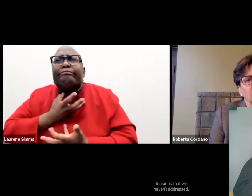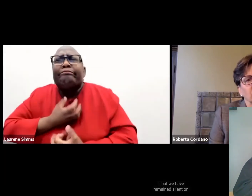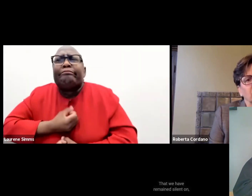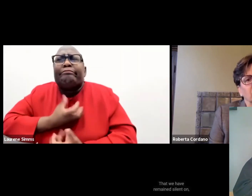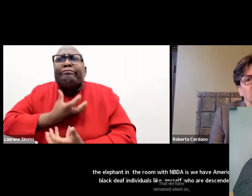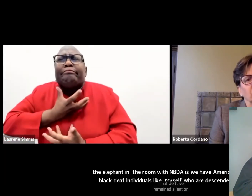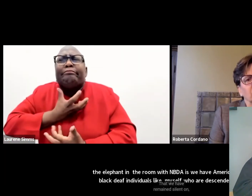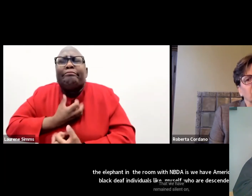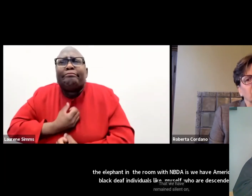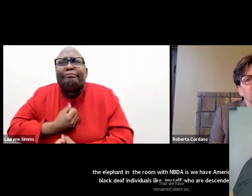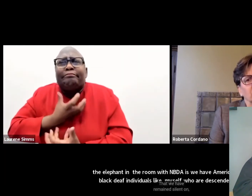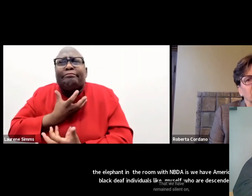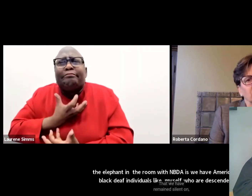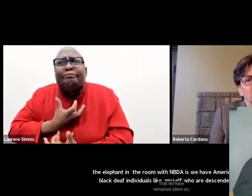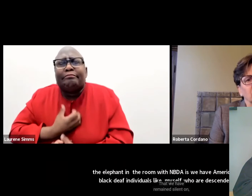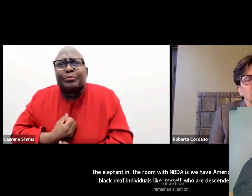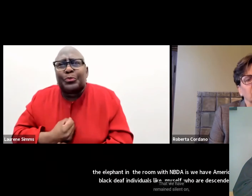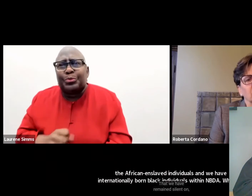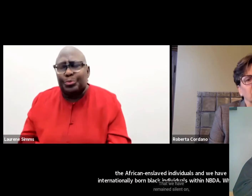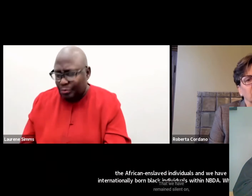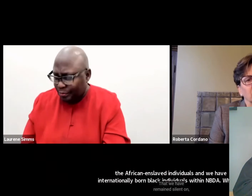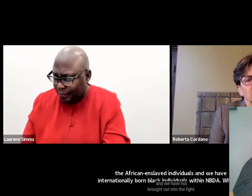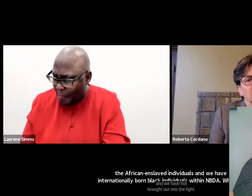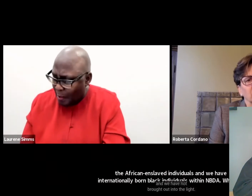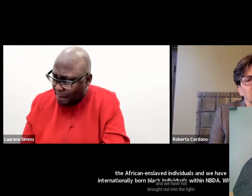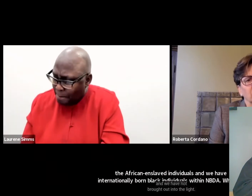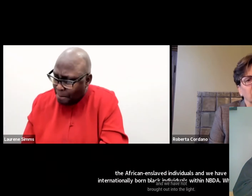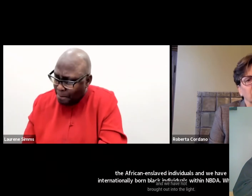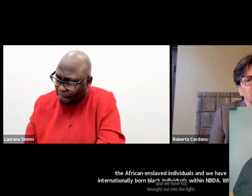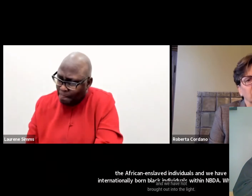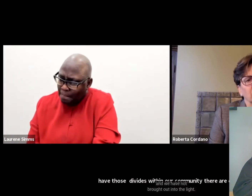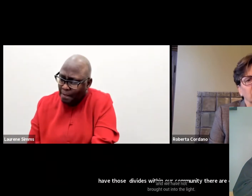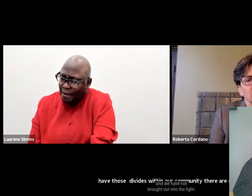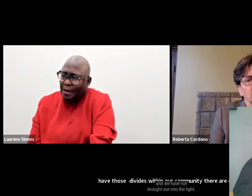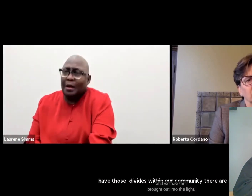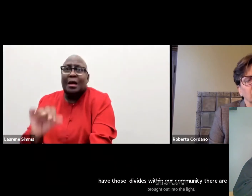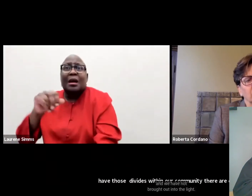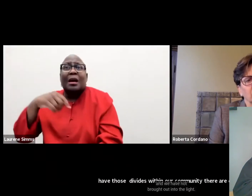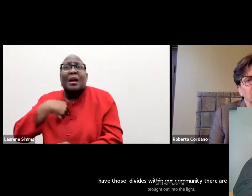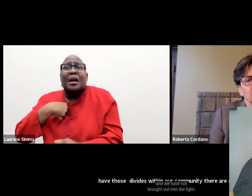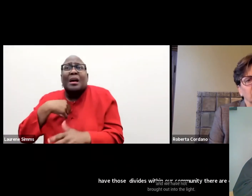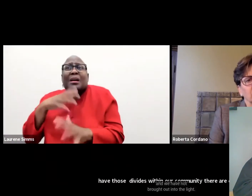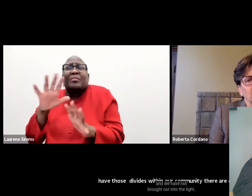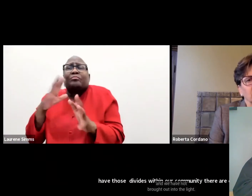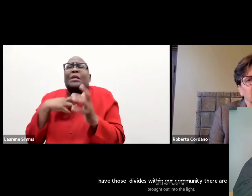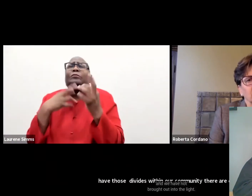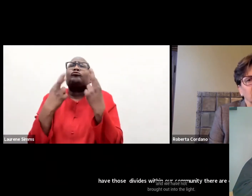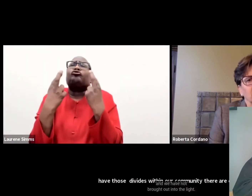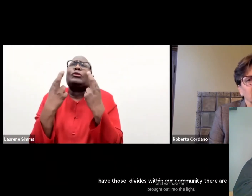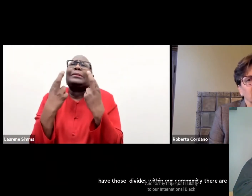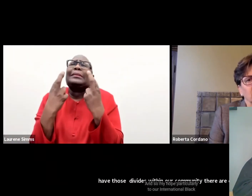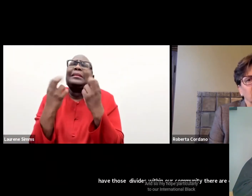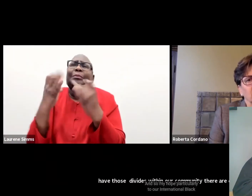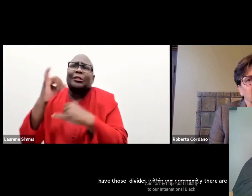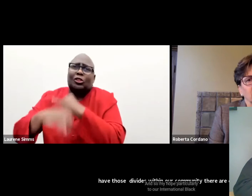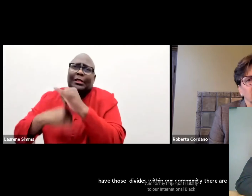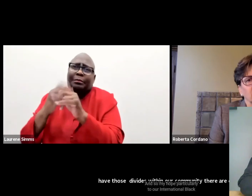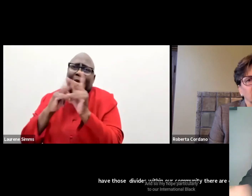rough. We may feel like keeping this all in, but it needs to come out into the light.